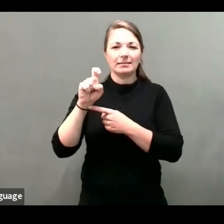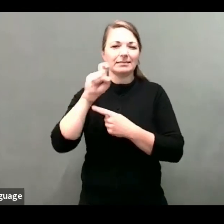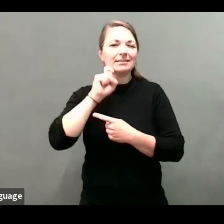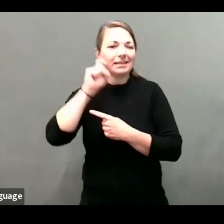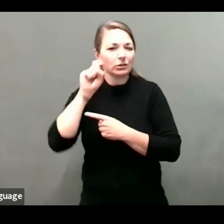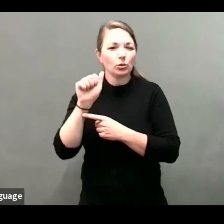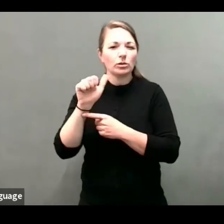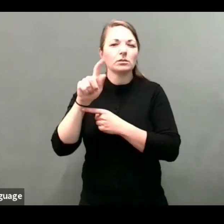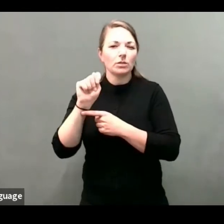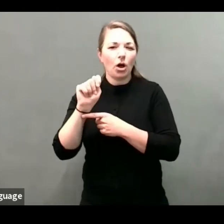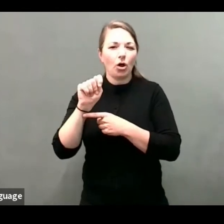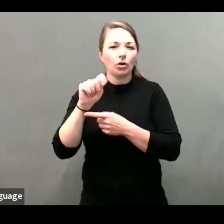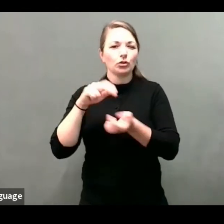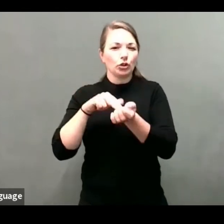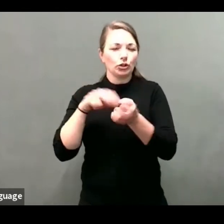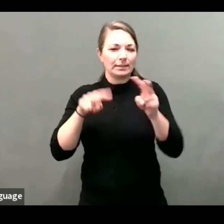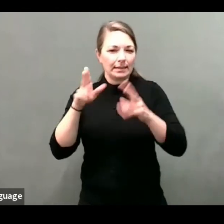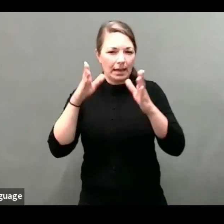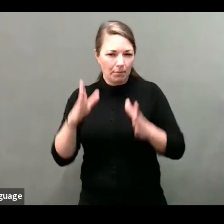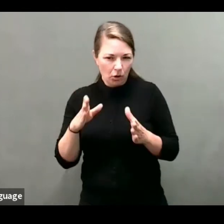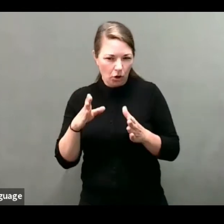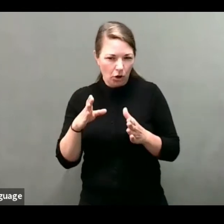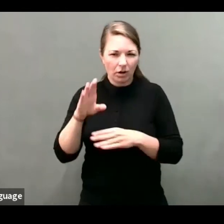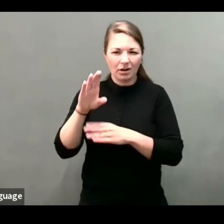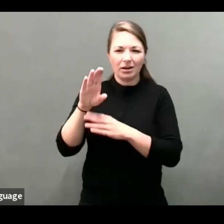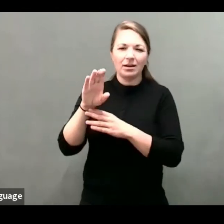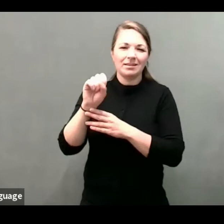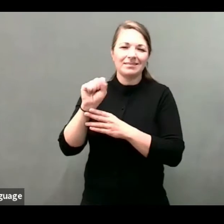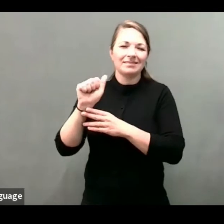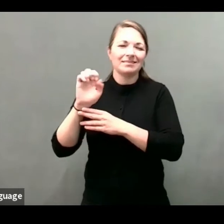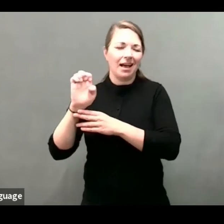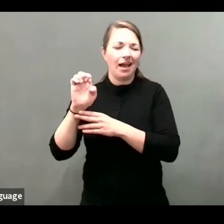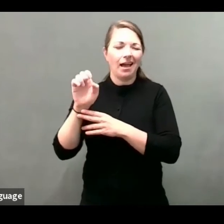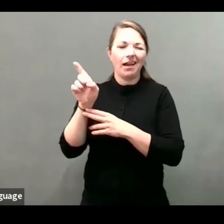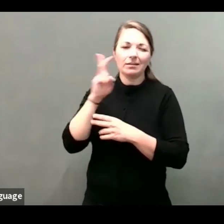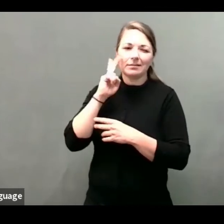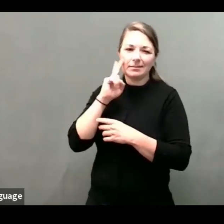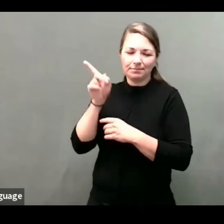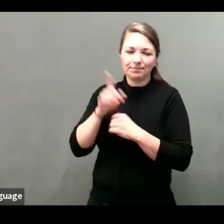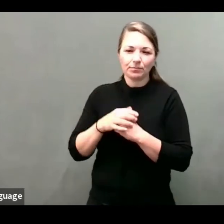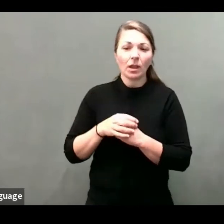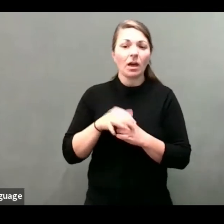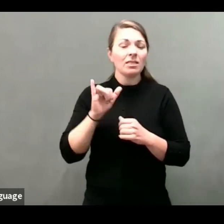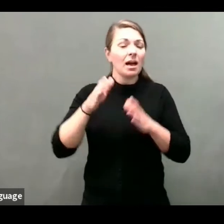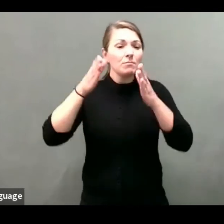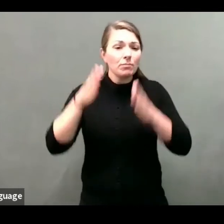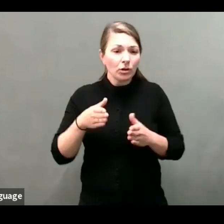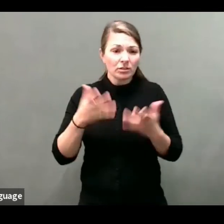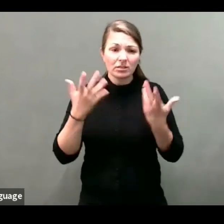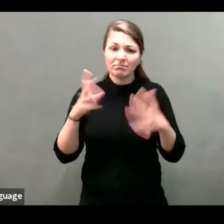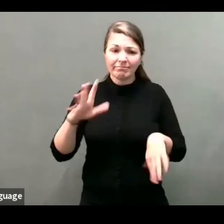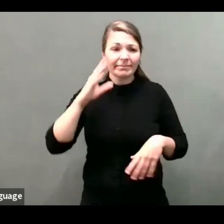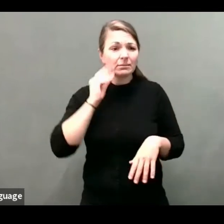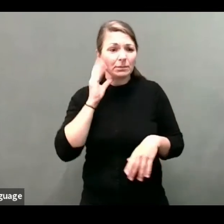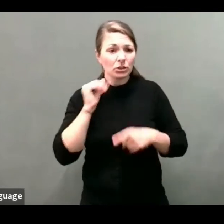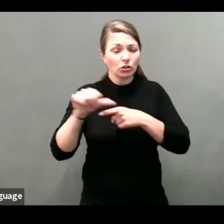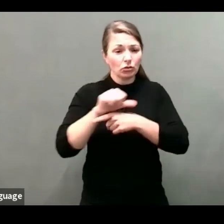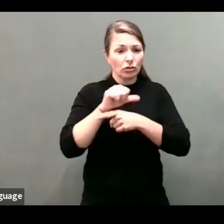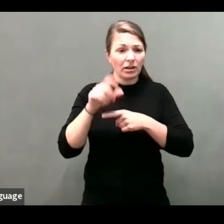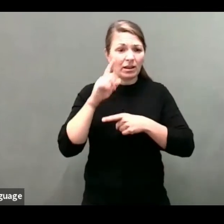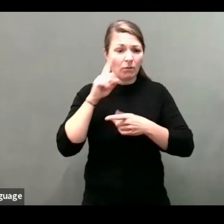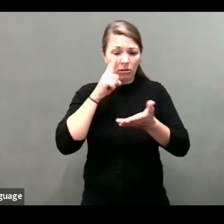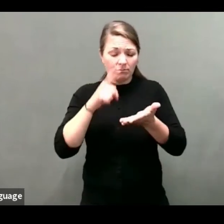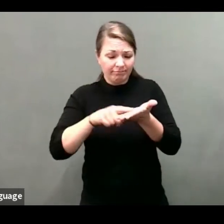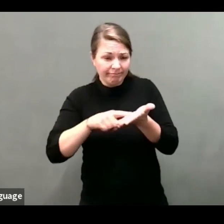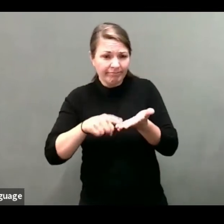that means that it's a registered nurse who has gone through specialized training in medical forensic care for sexual assault survivors. In